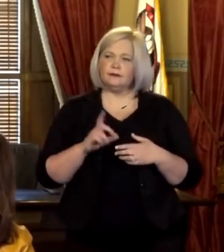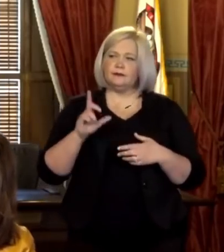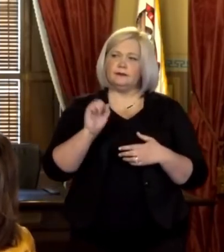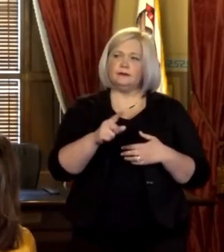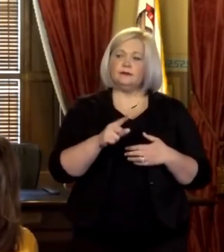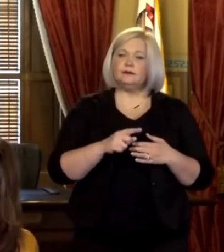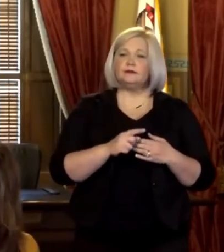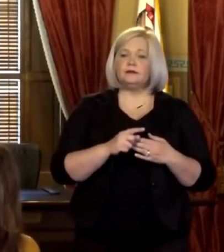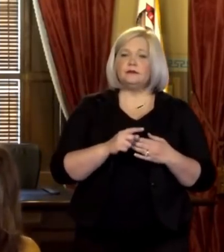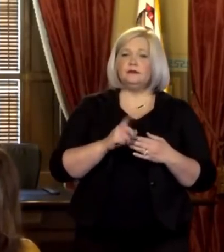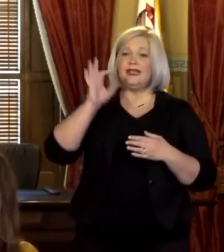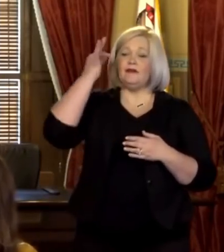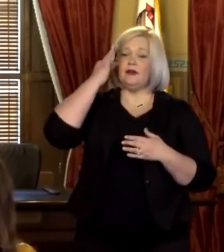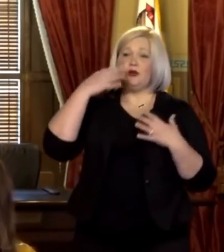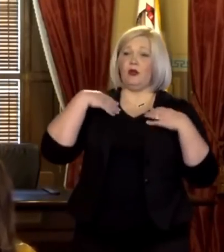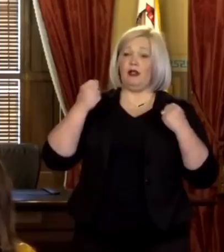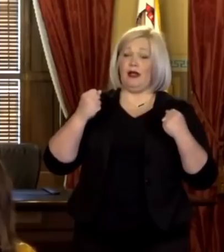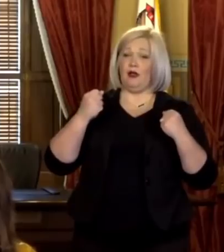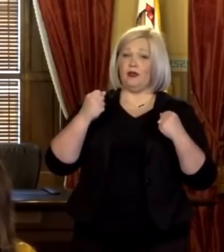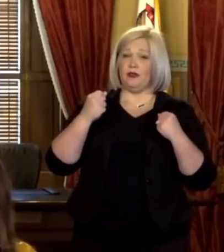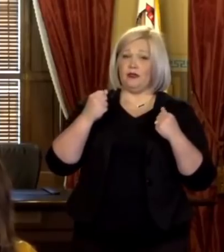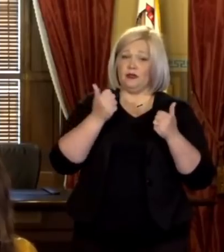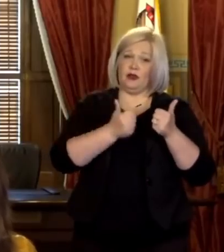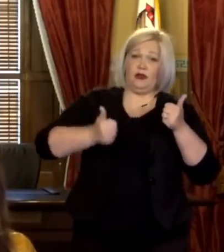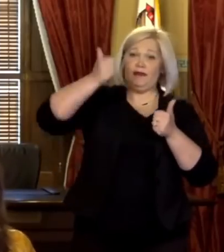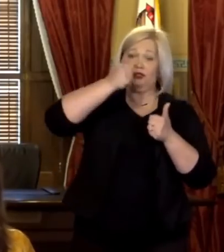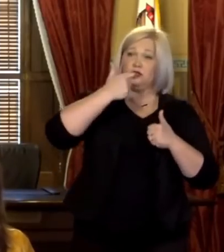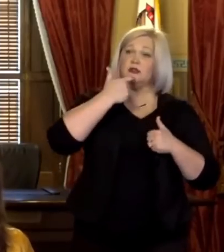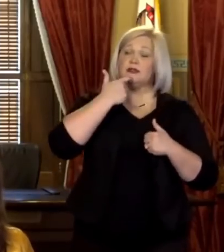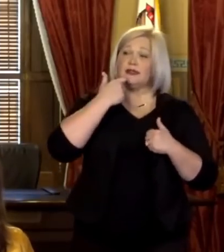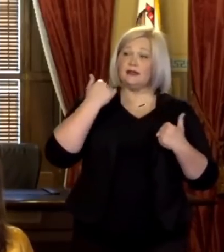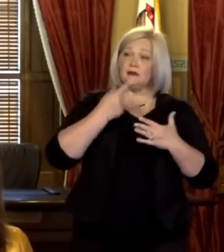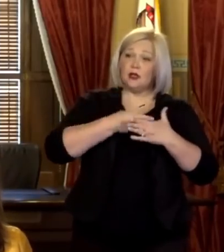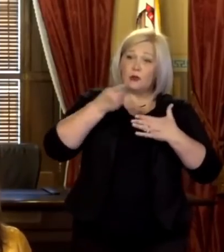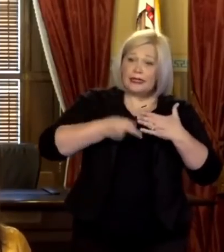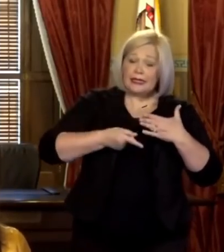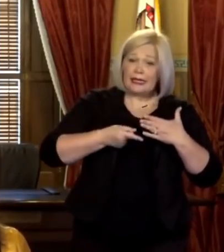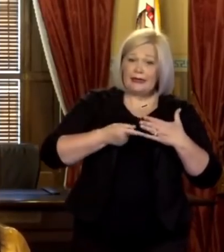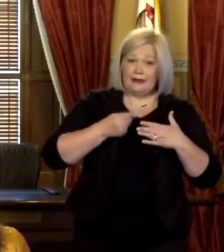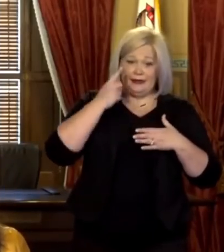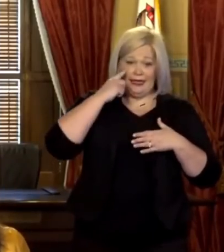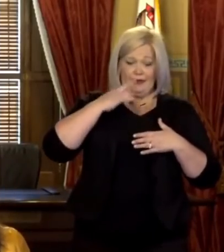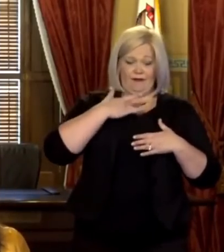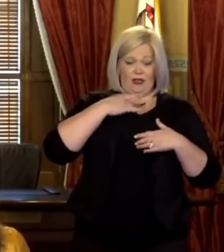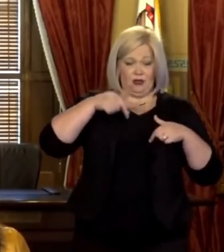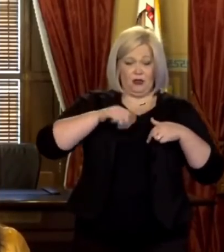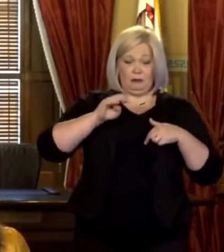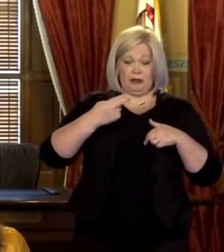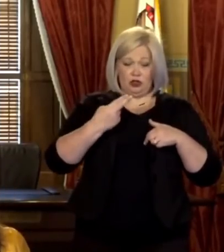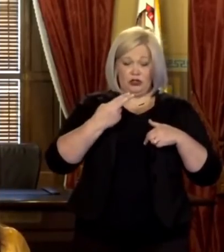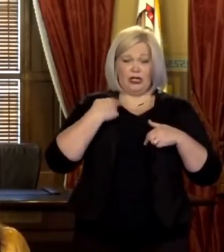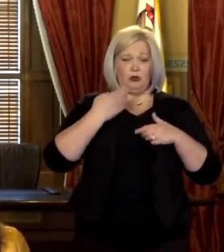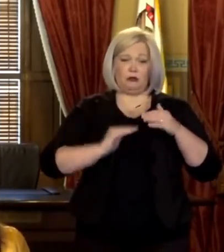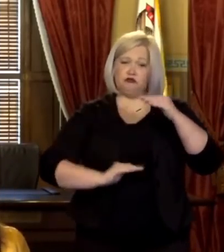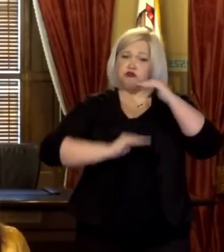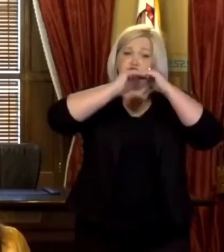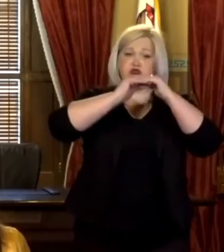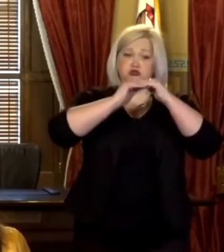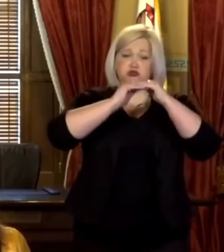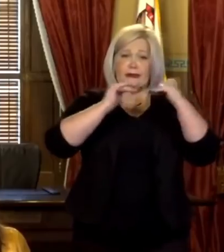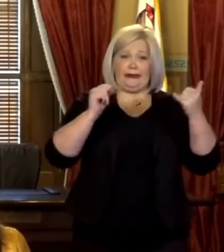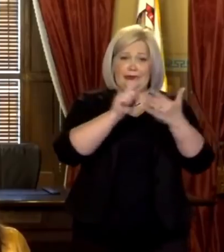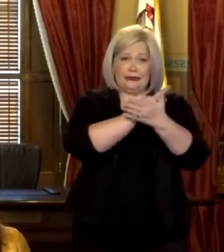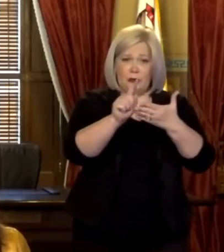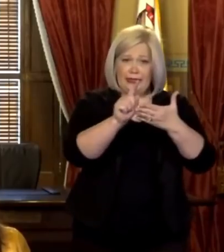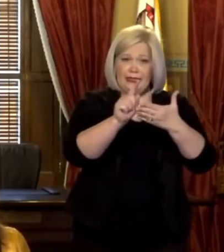Federal health officials said over the weekend that they're predicting the peak of cases will likely come in about a week, and you've